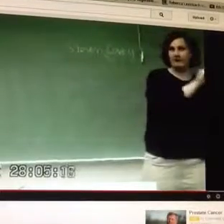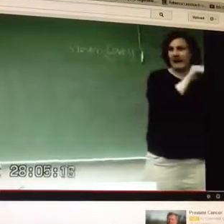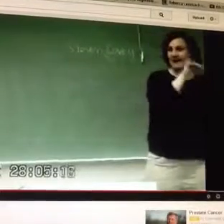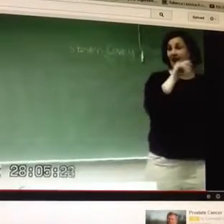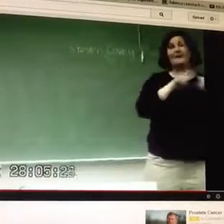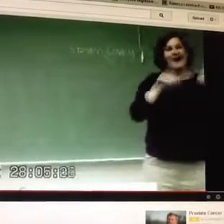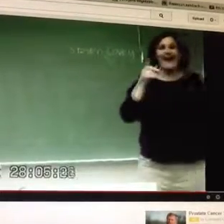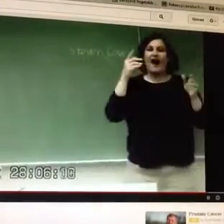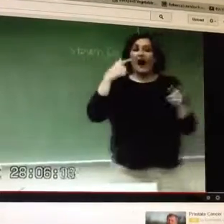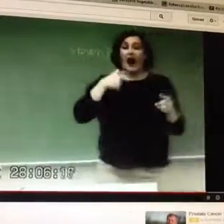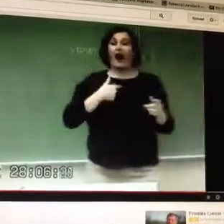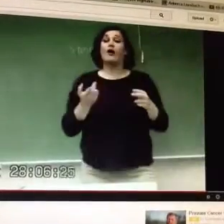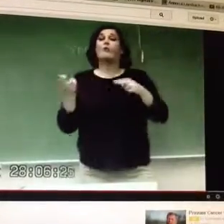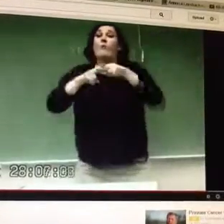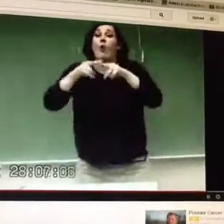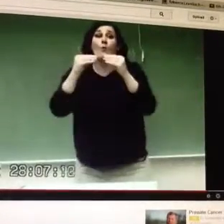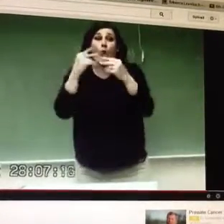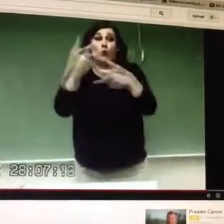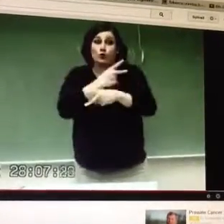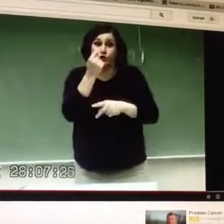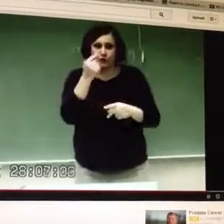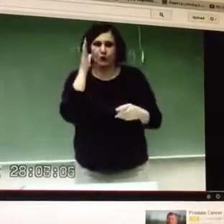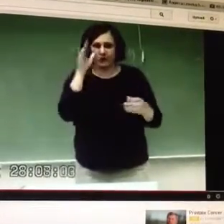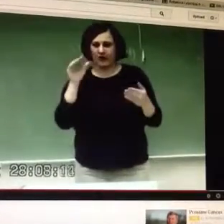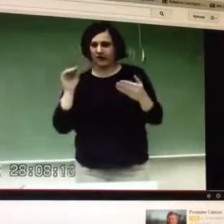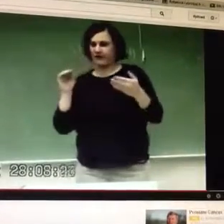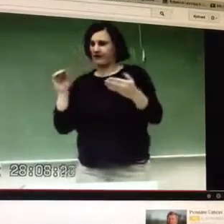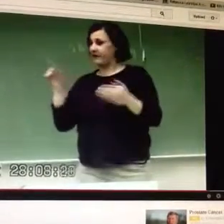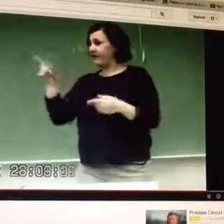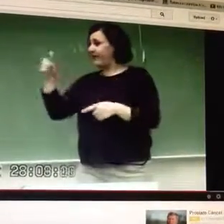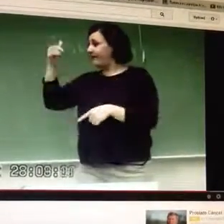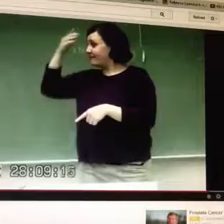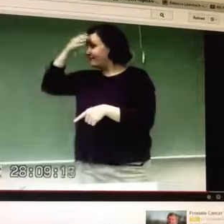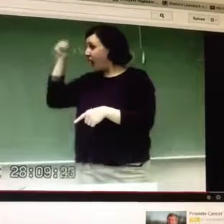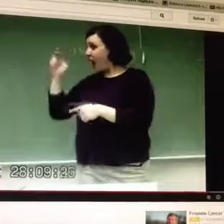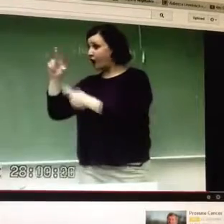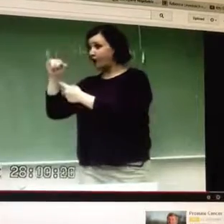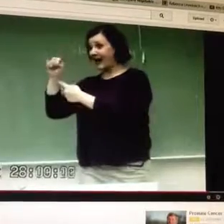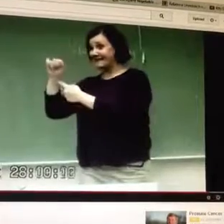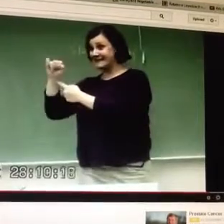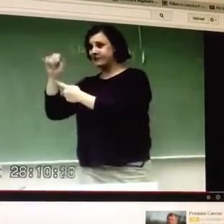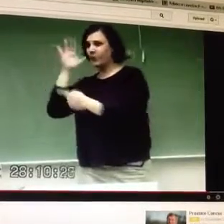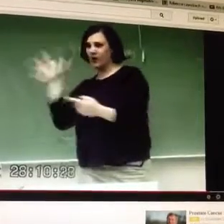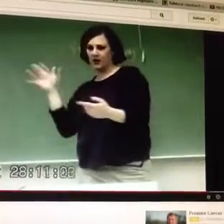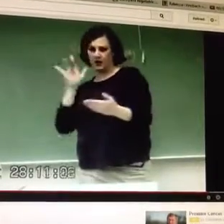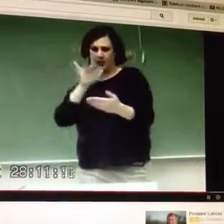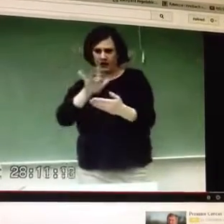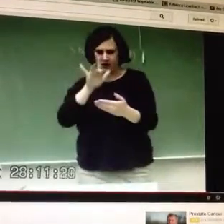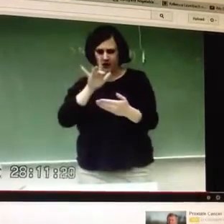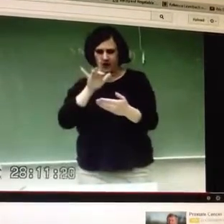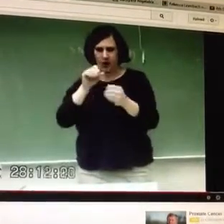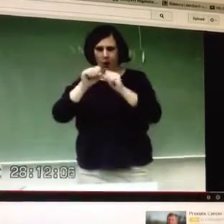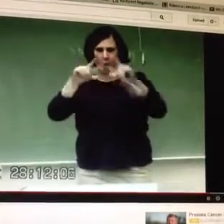Now, if it happens that you forget to go to the store if you need to cook something,